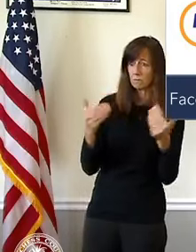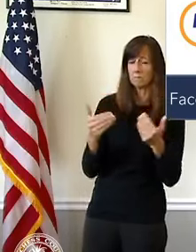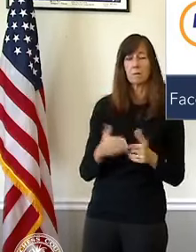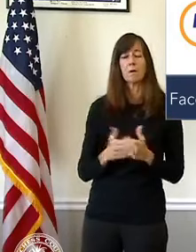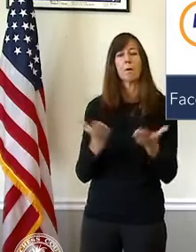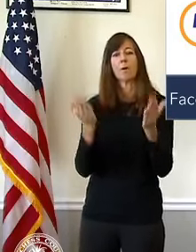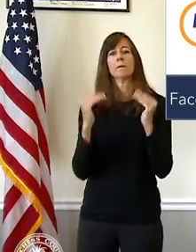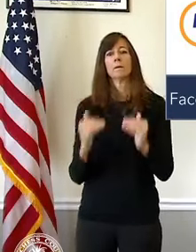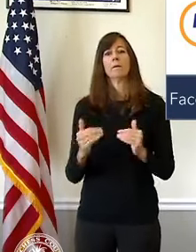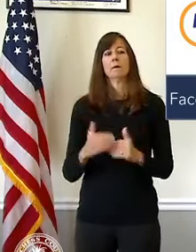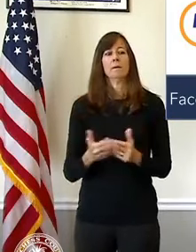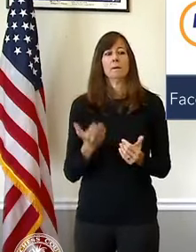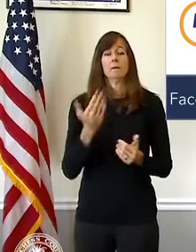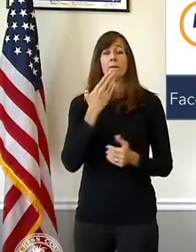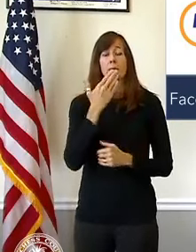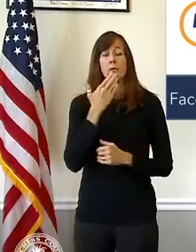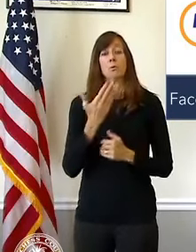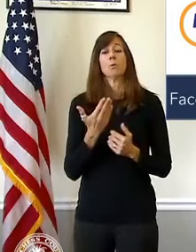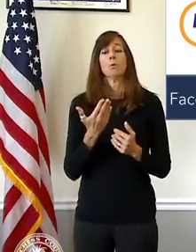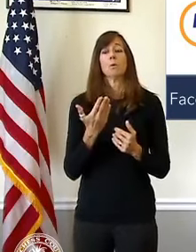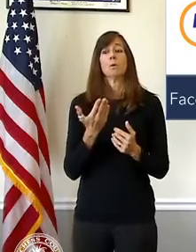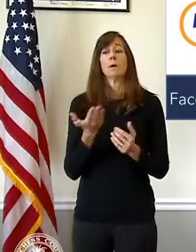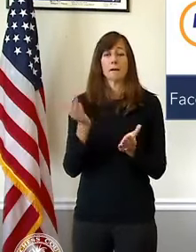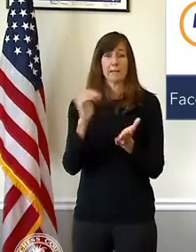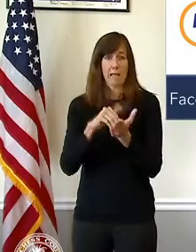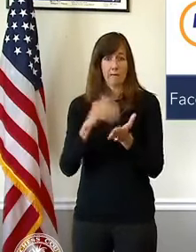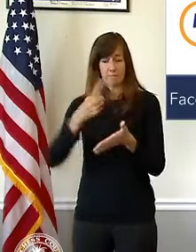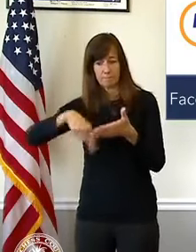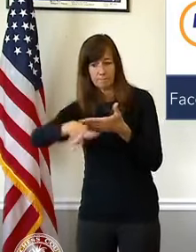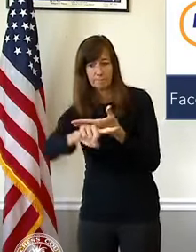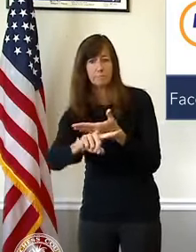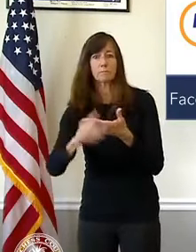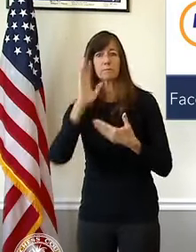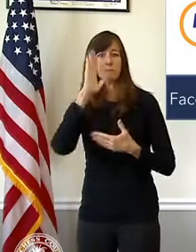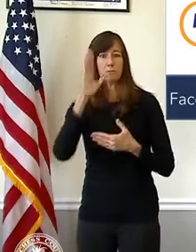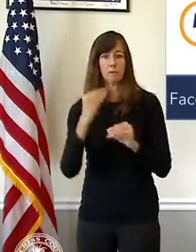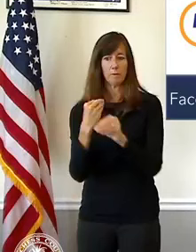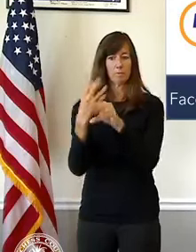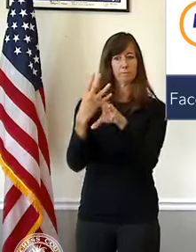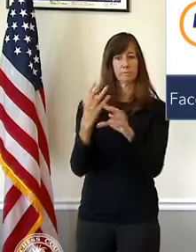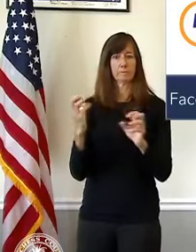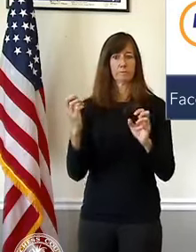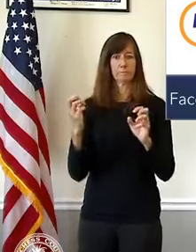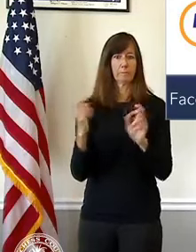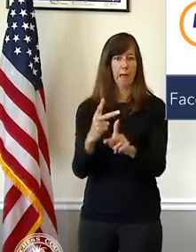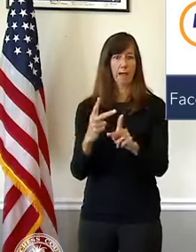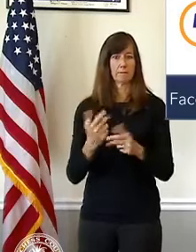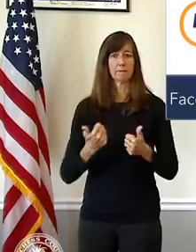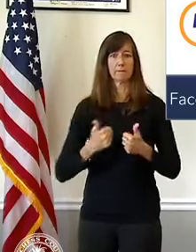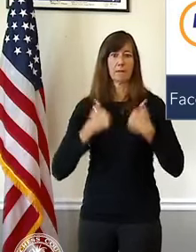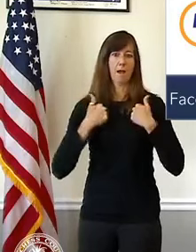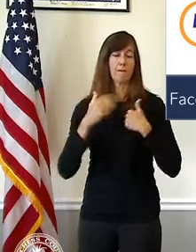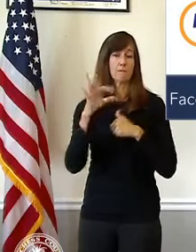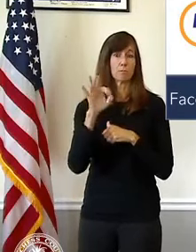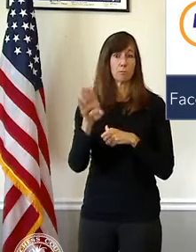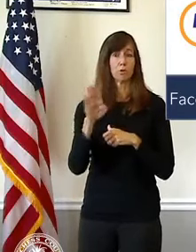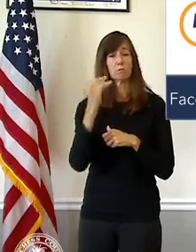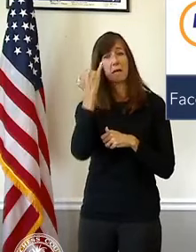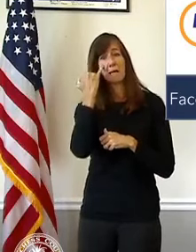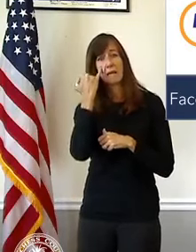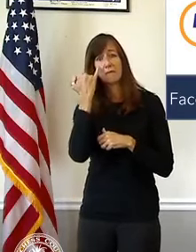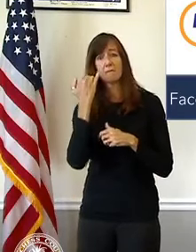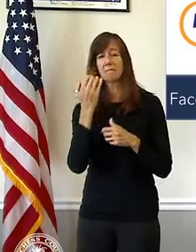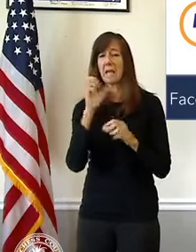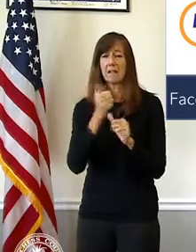you again next week. Try to keep you updated. If there's any additional information that comes our way between now and then, we'll